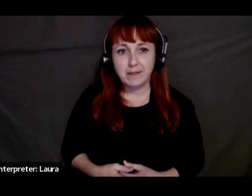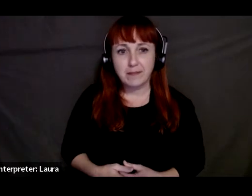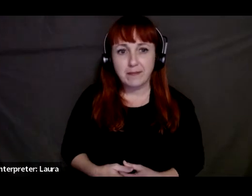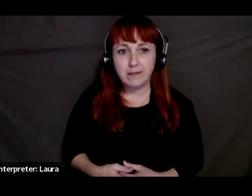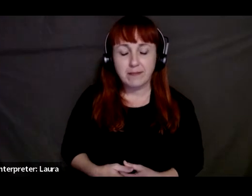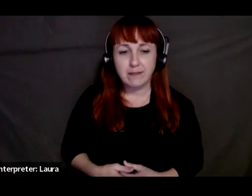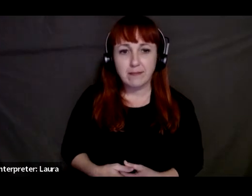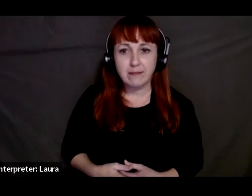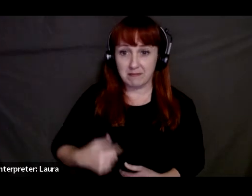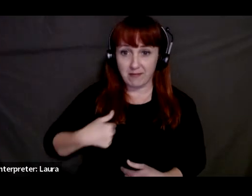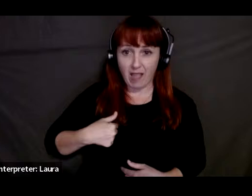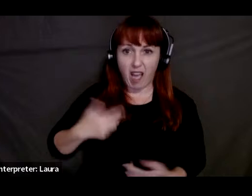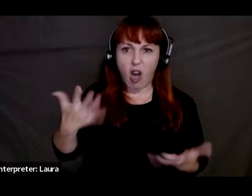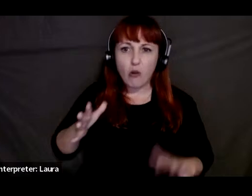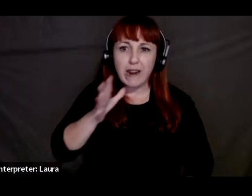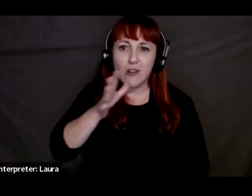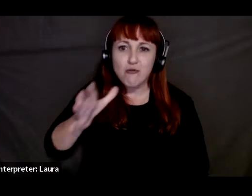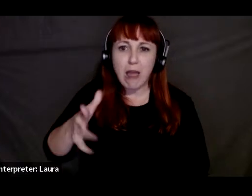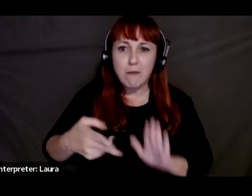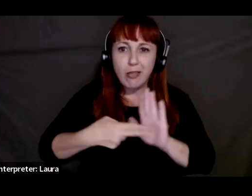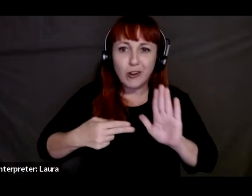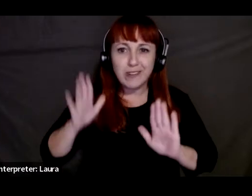And I was a grandmother already.